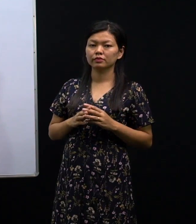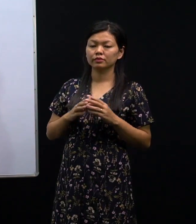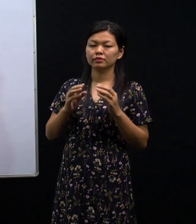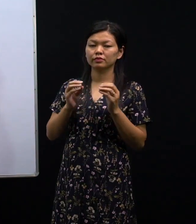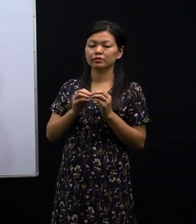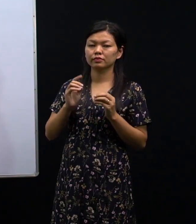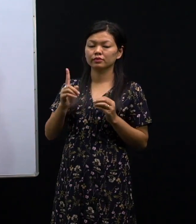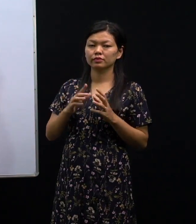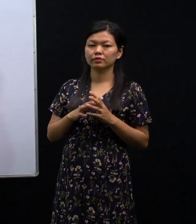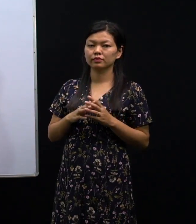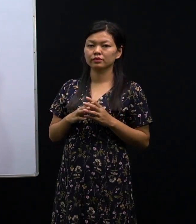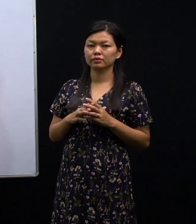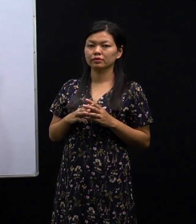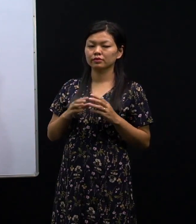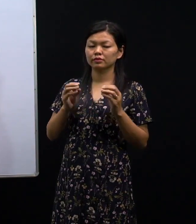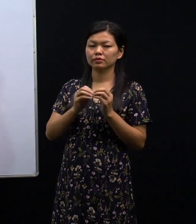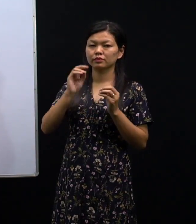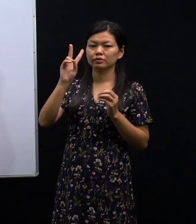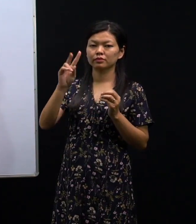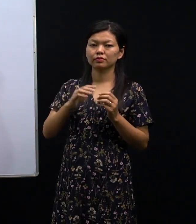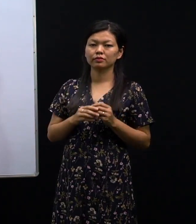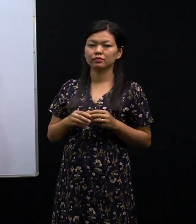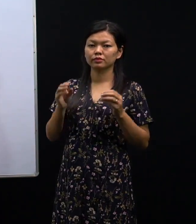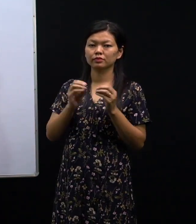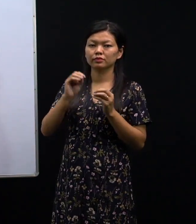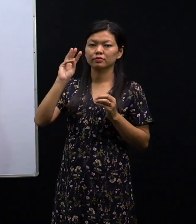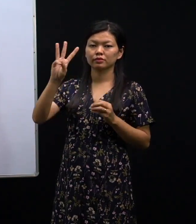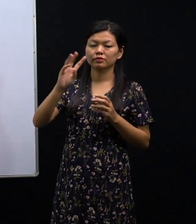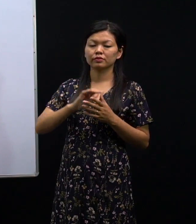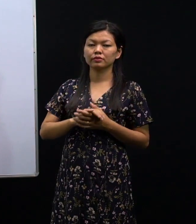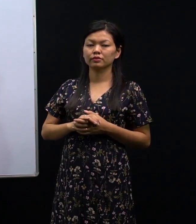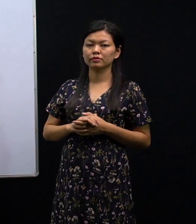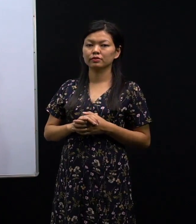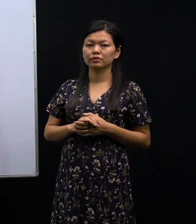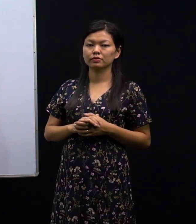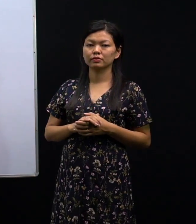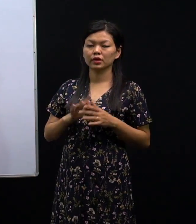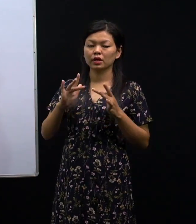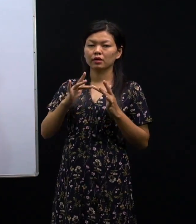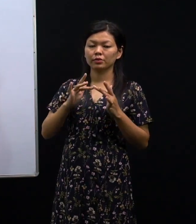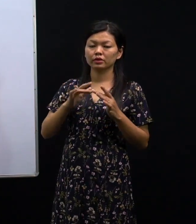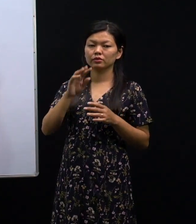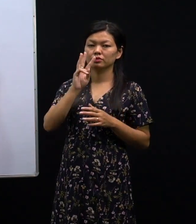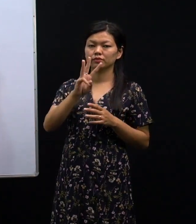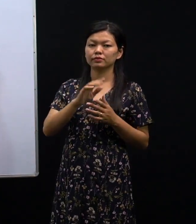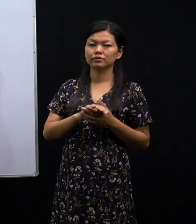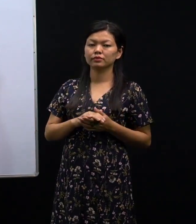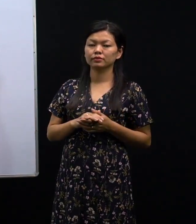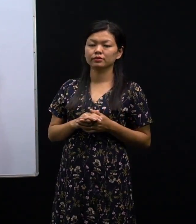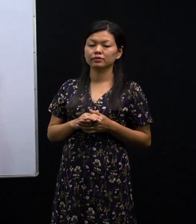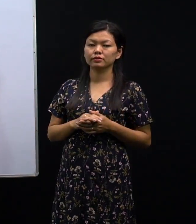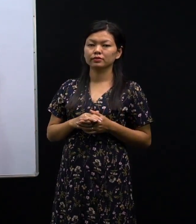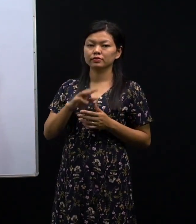to the 1, b to the power 2, b to the power 3. And middle 2 will be 3.